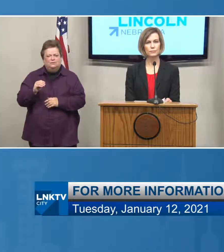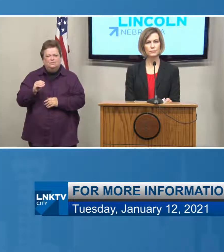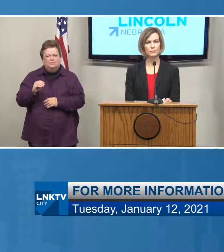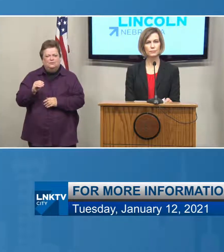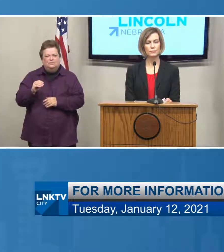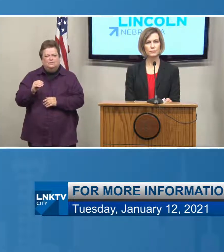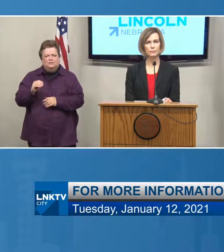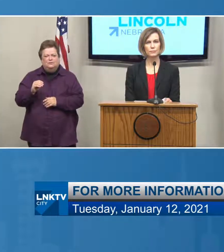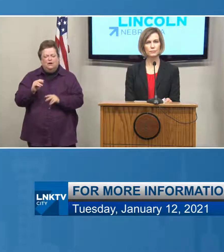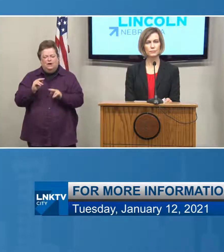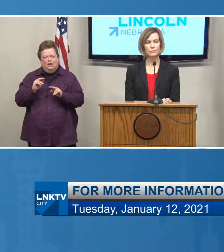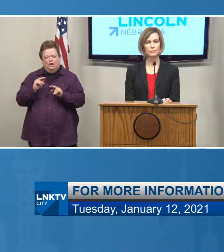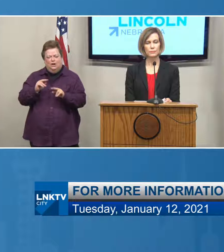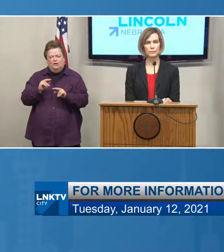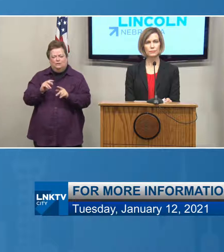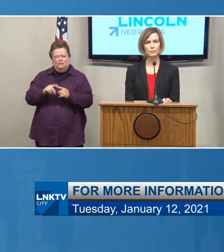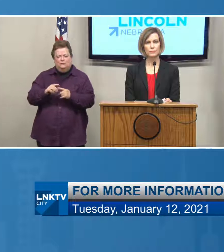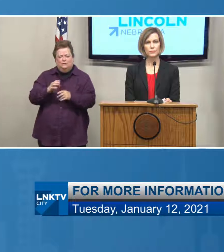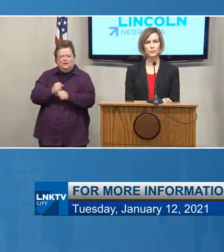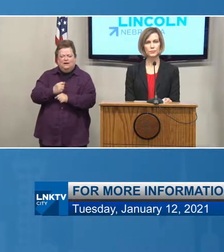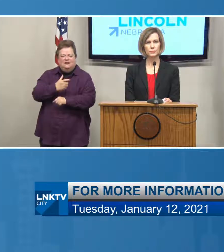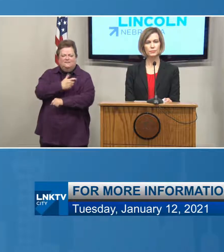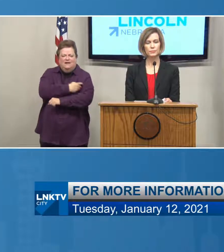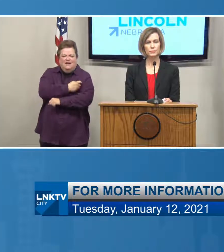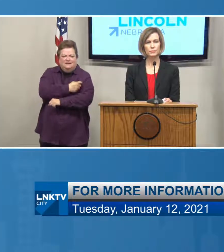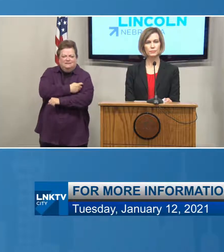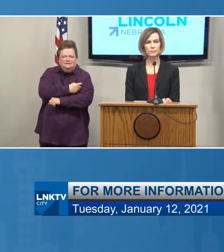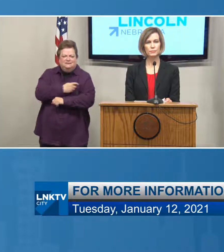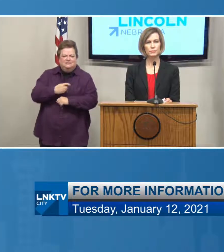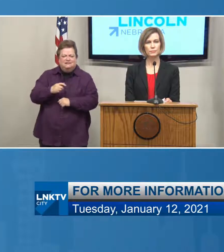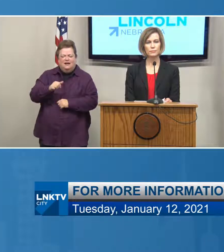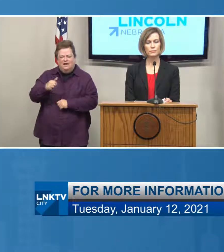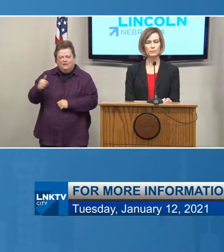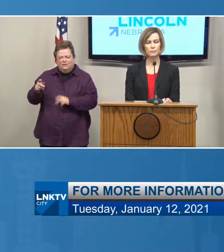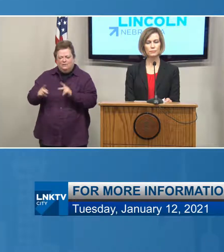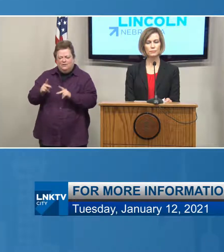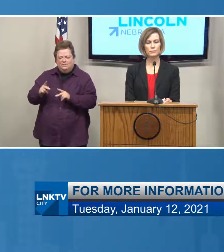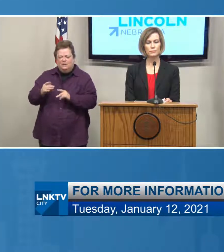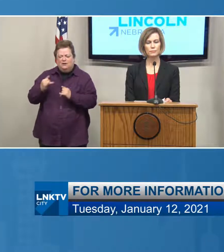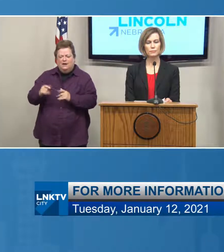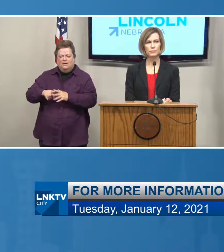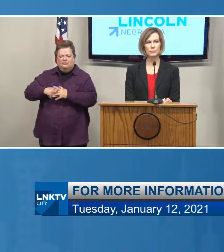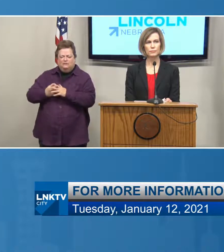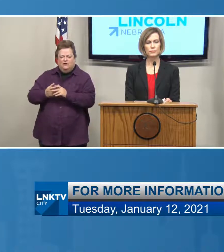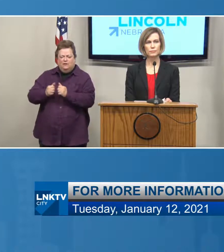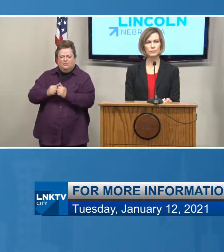look to vaccine others. I think the next group is to be 75 and older.